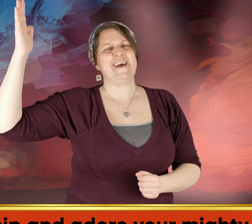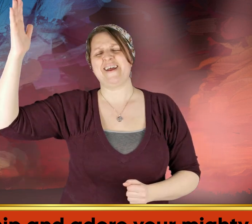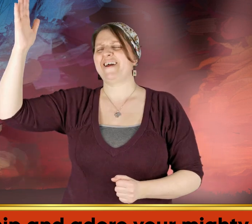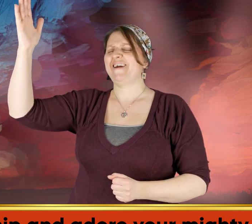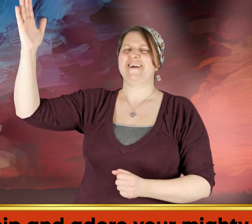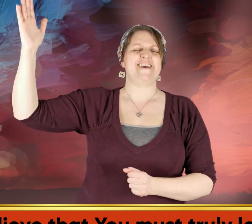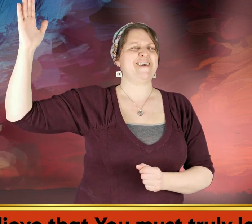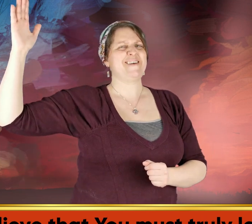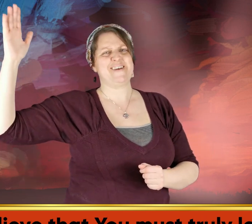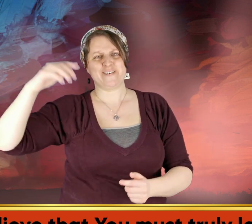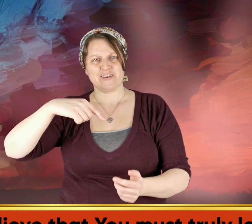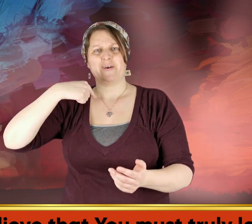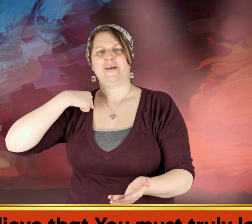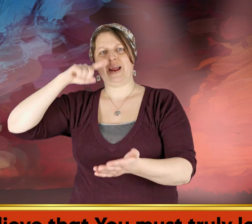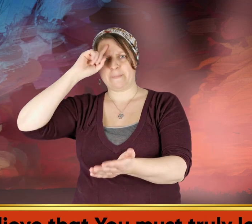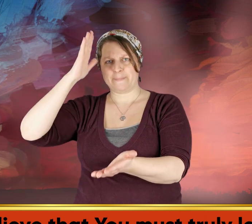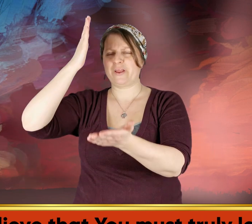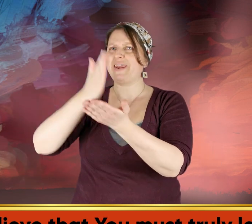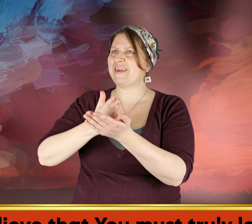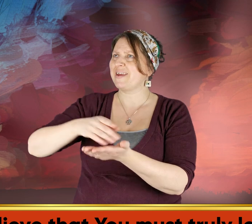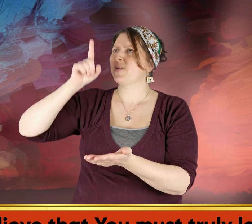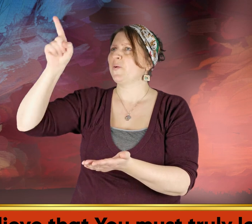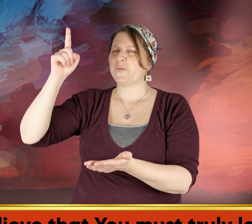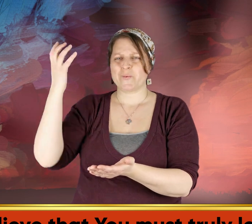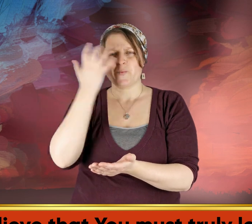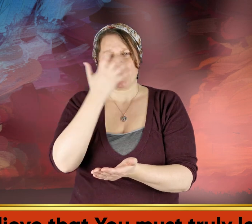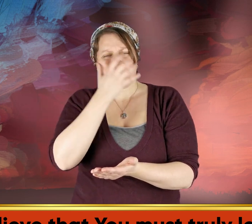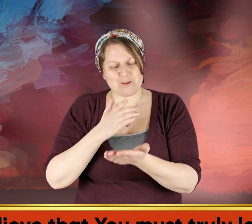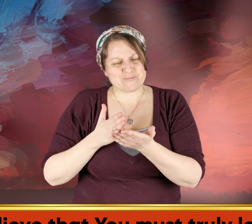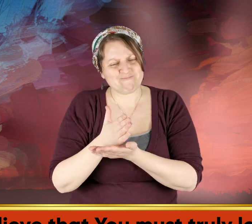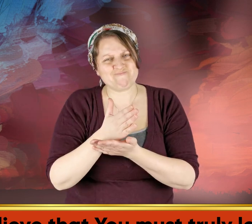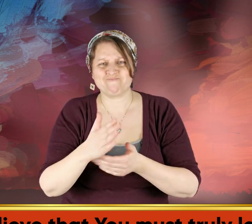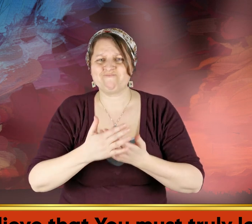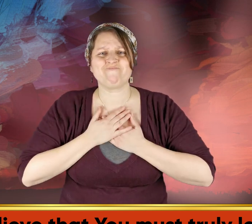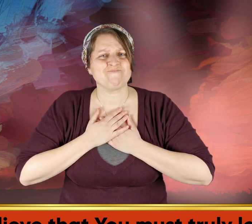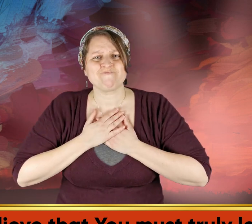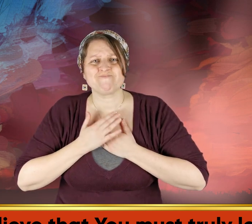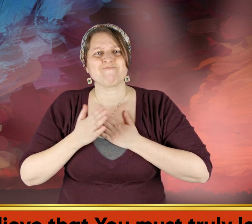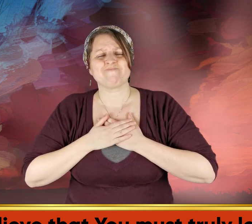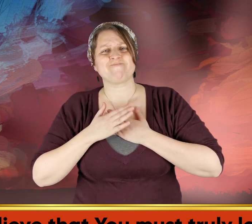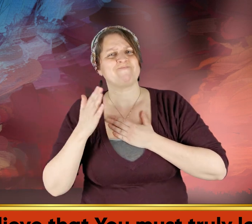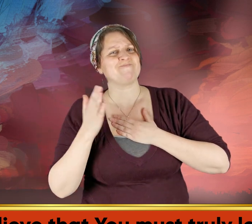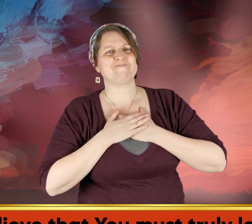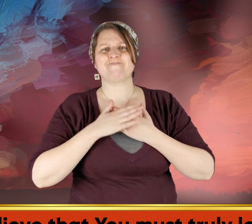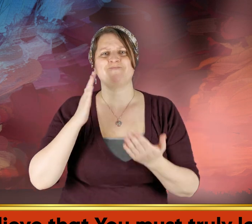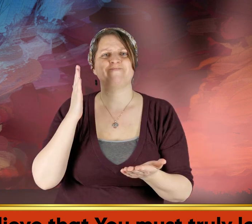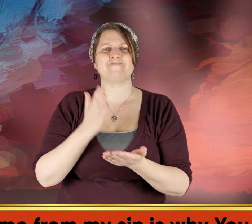And I believe that you must truly love me To